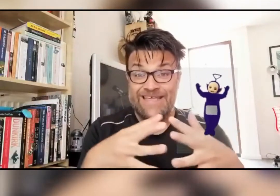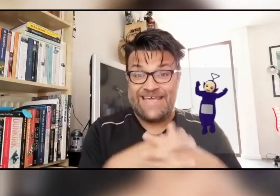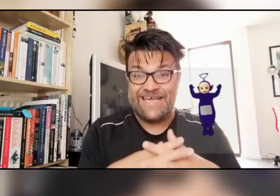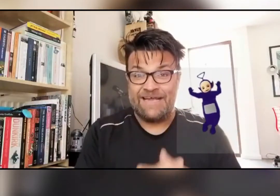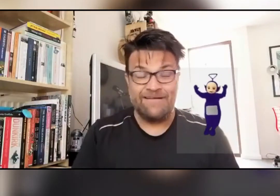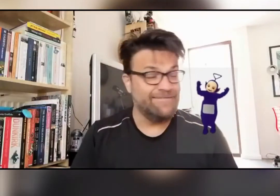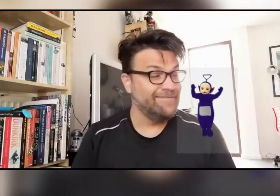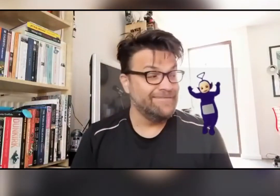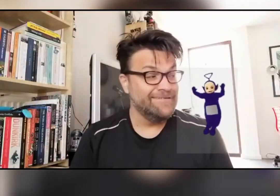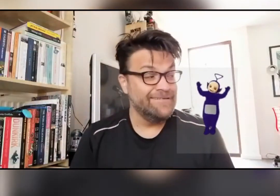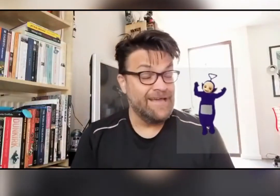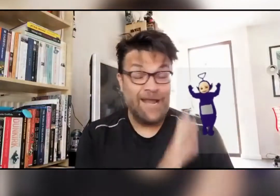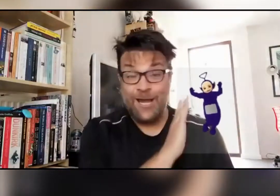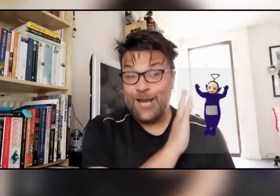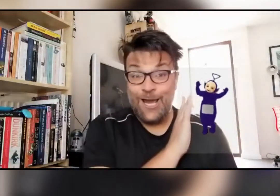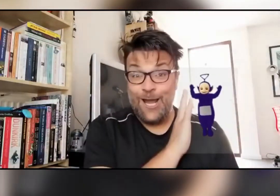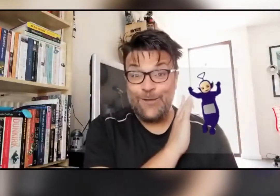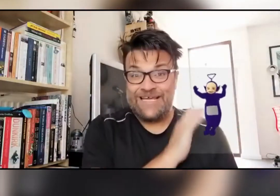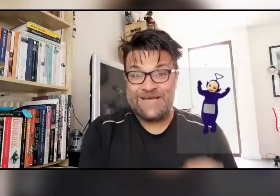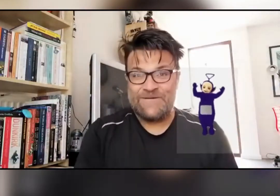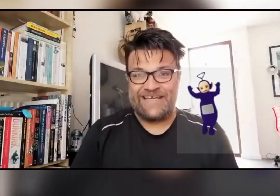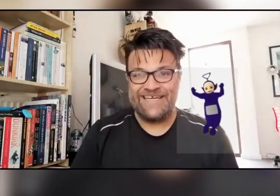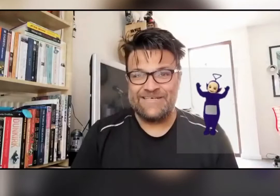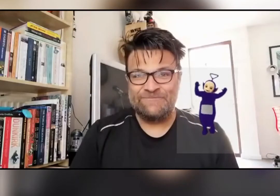Winky. Hello, Tinky Winky.